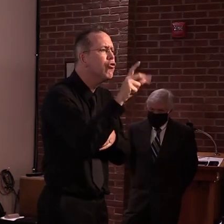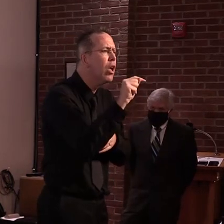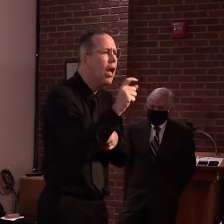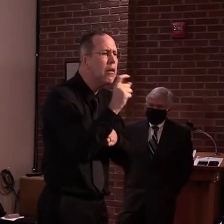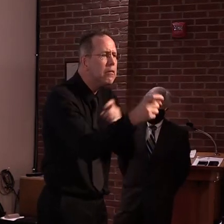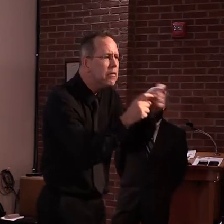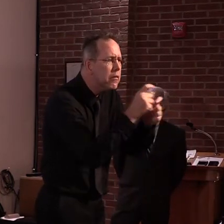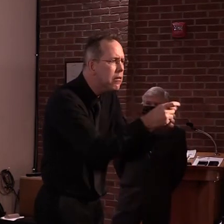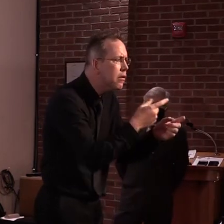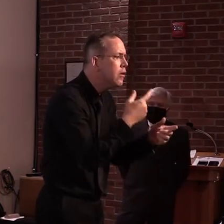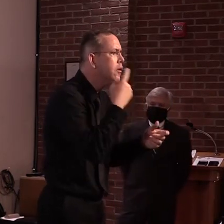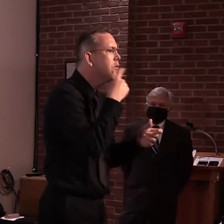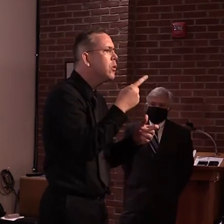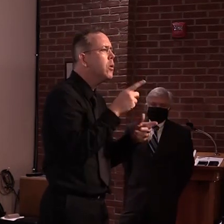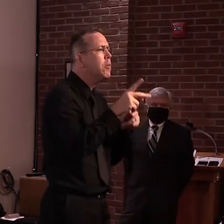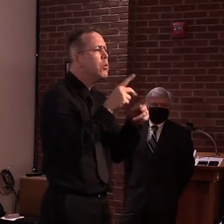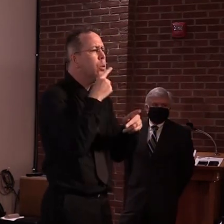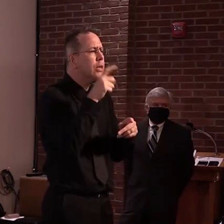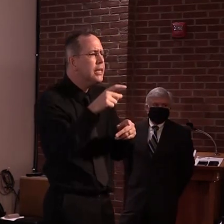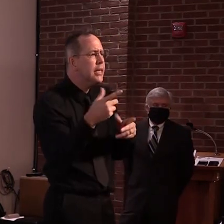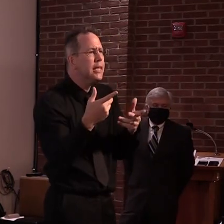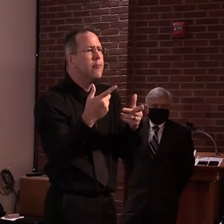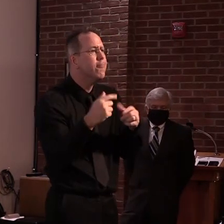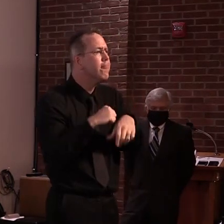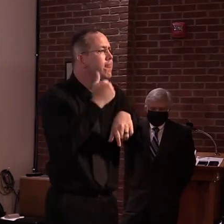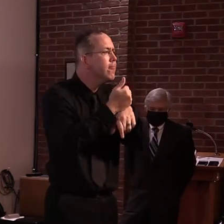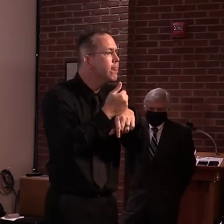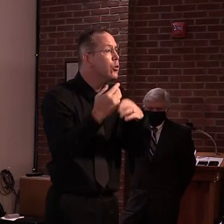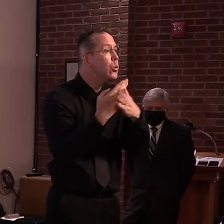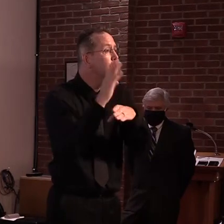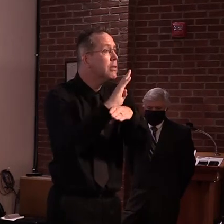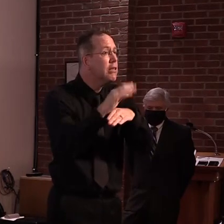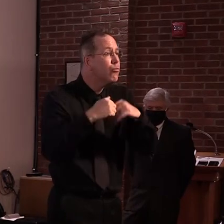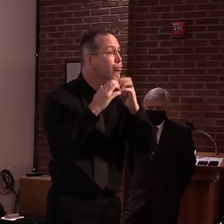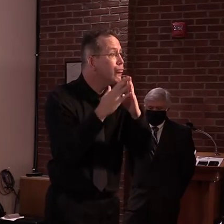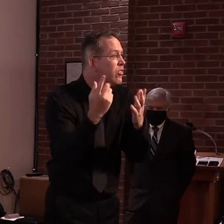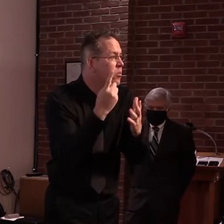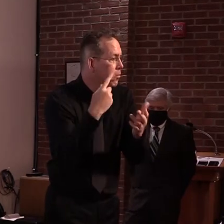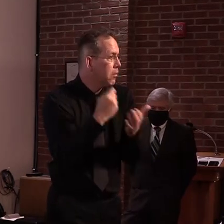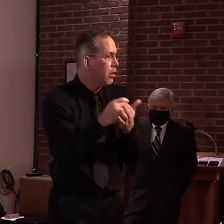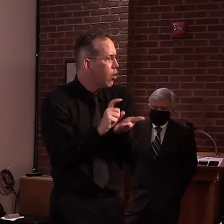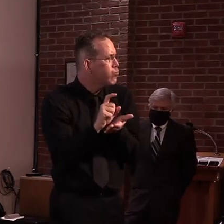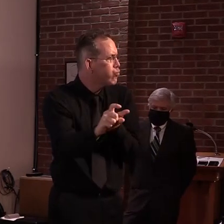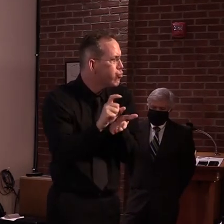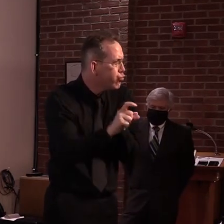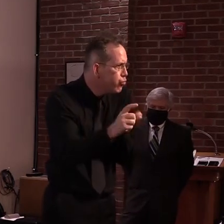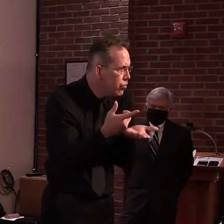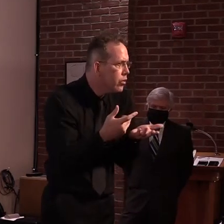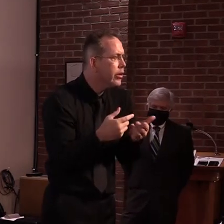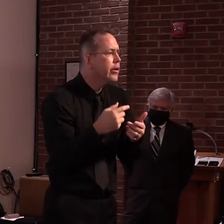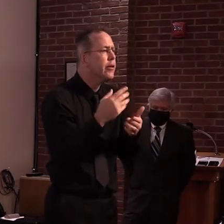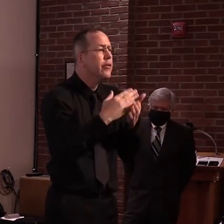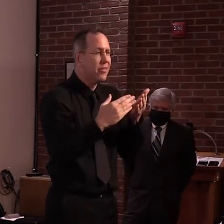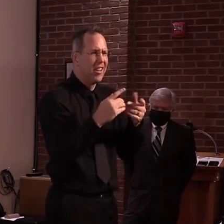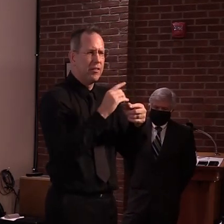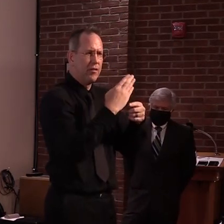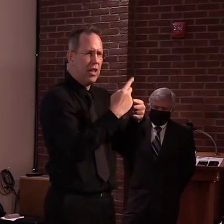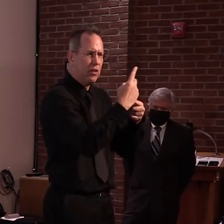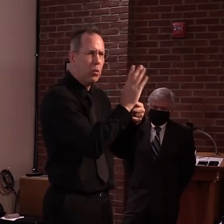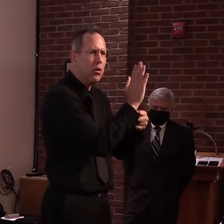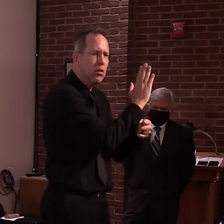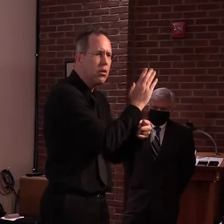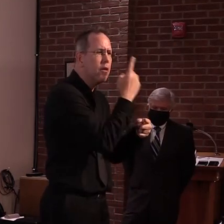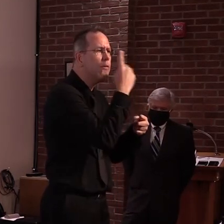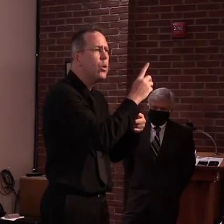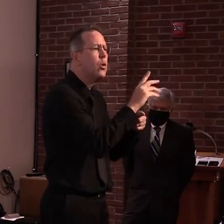are pre-venture or pre-revenue stage. In phase one, just for point of comparison, we asked for $250 million